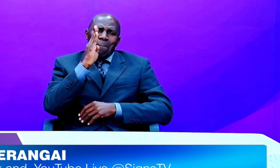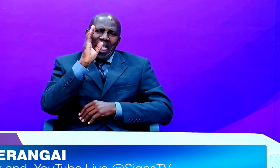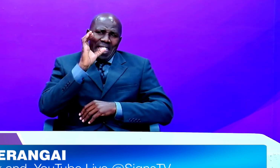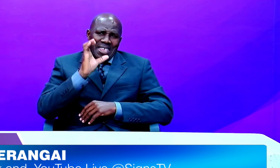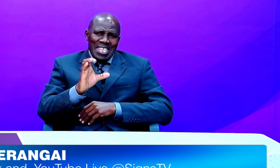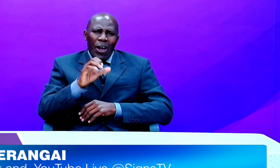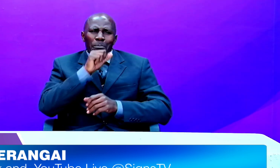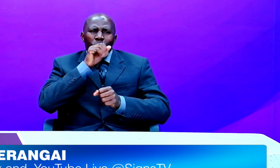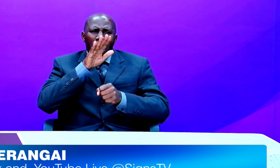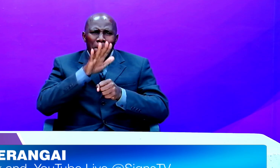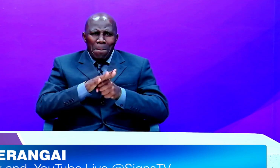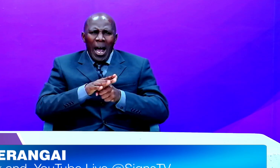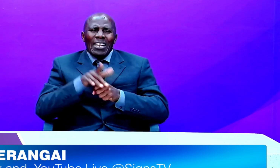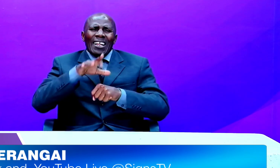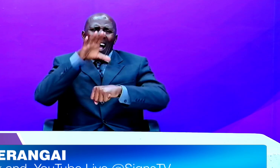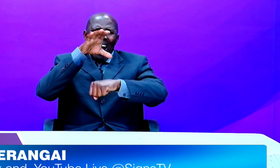On to other news.